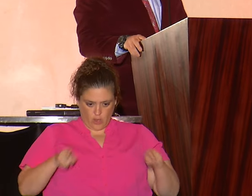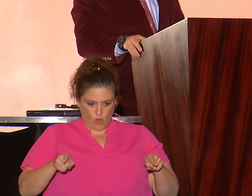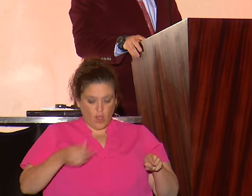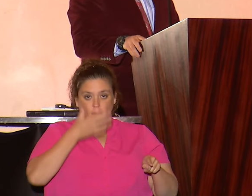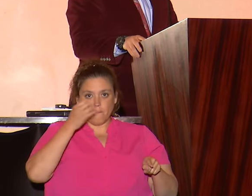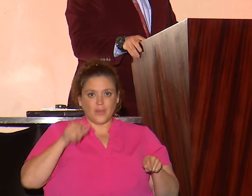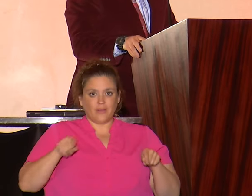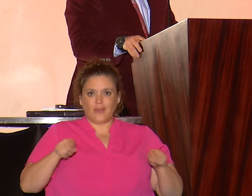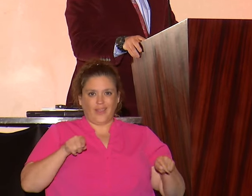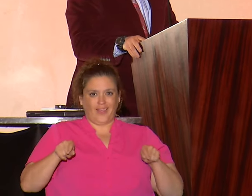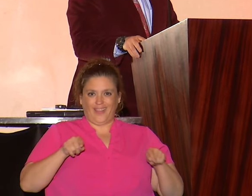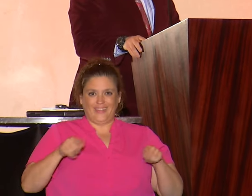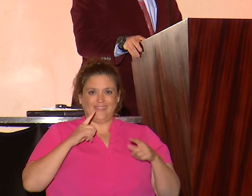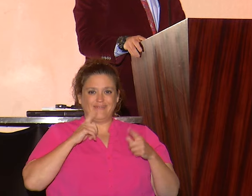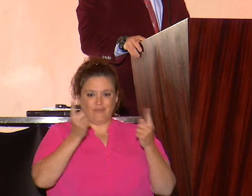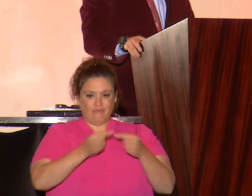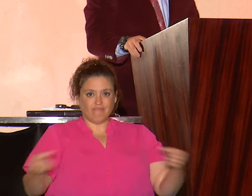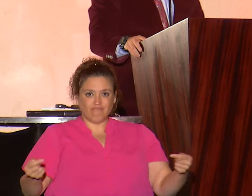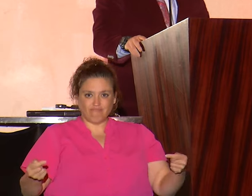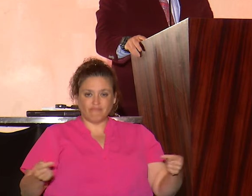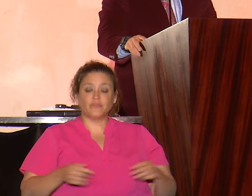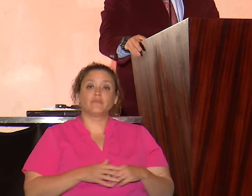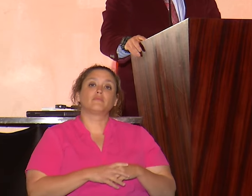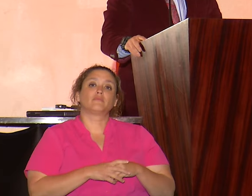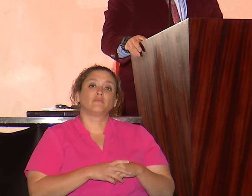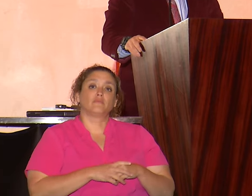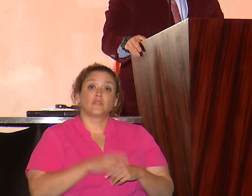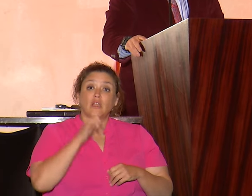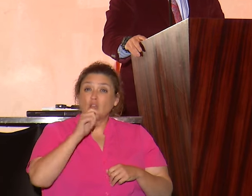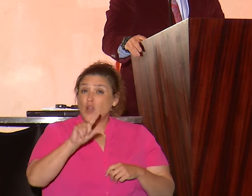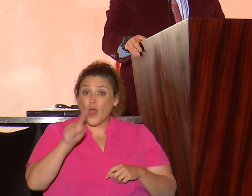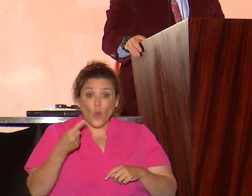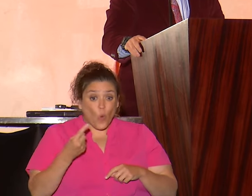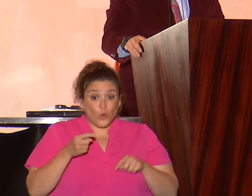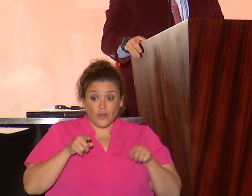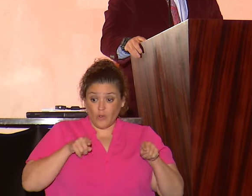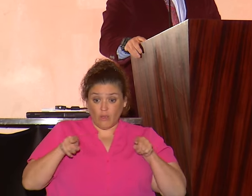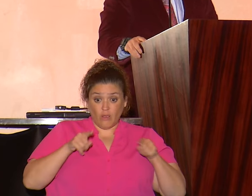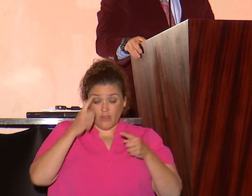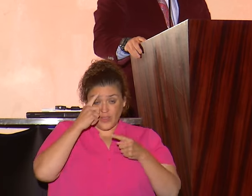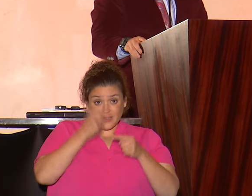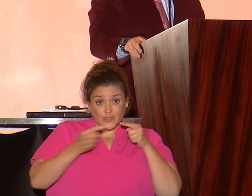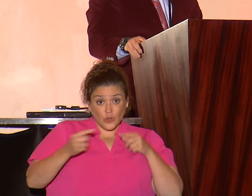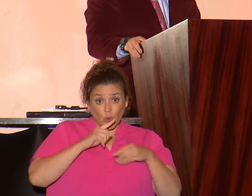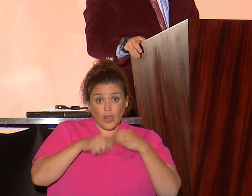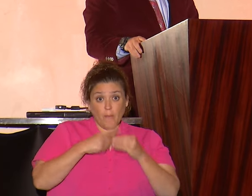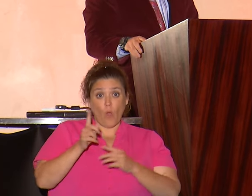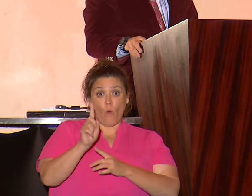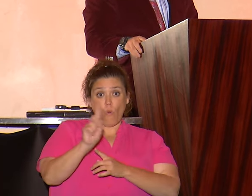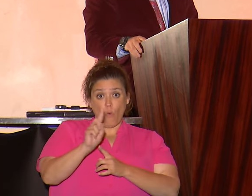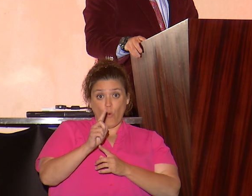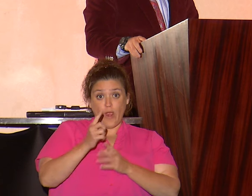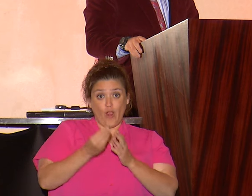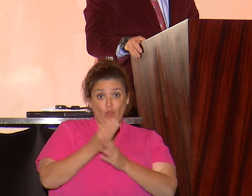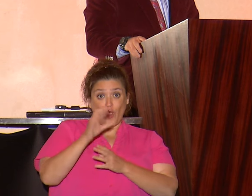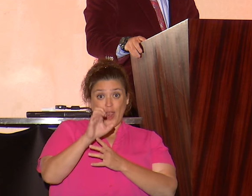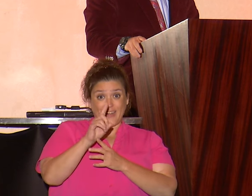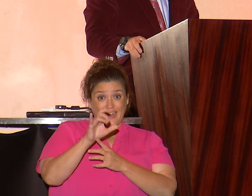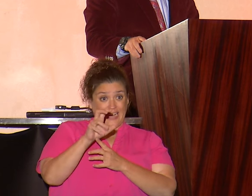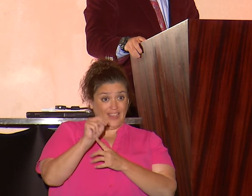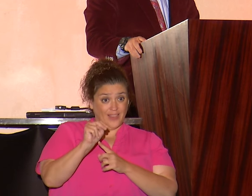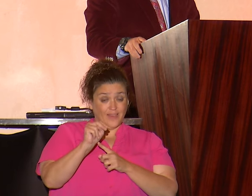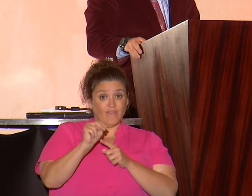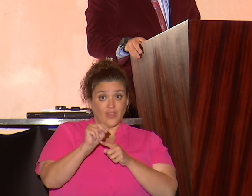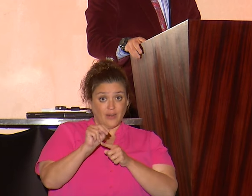mutually exclusive. But not only do they disagree on whether the Garden of Eden